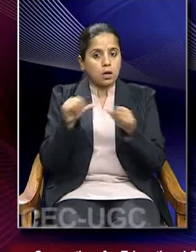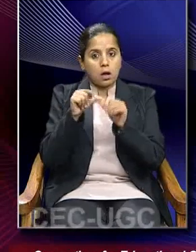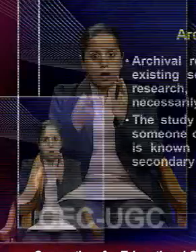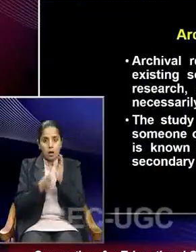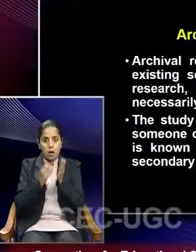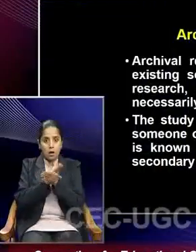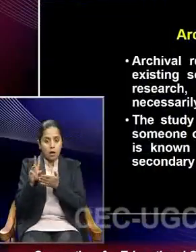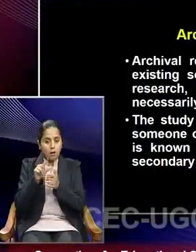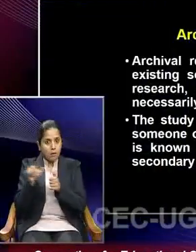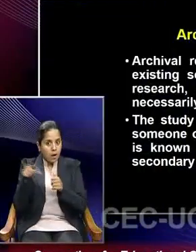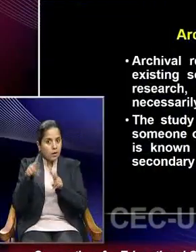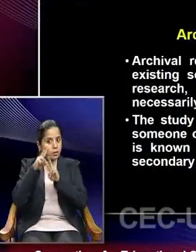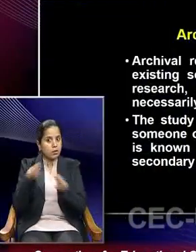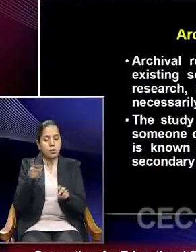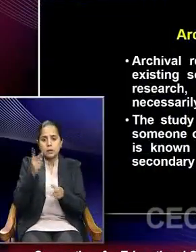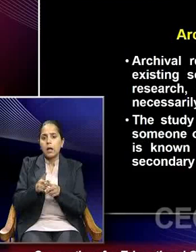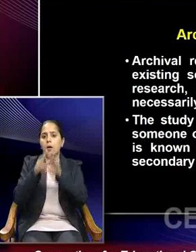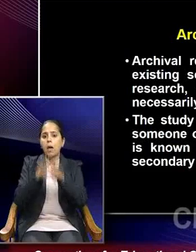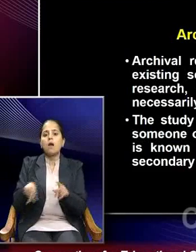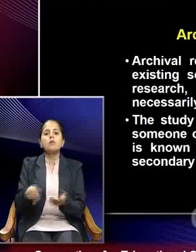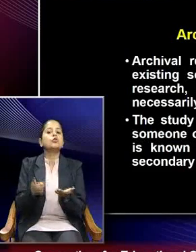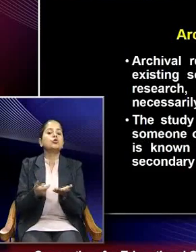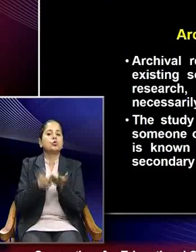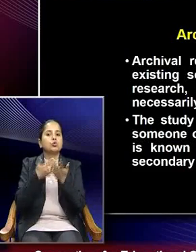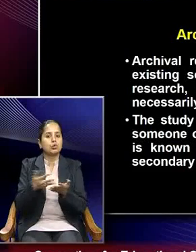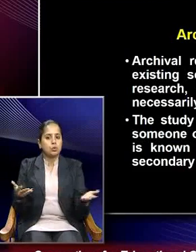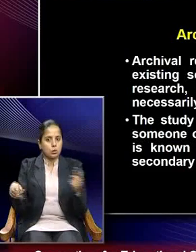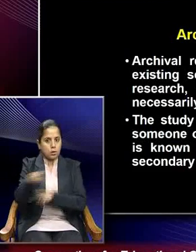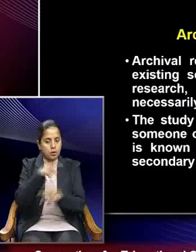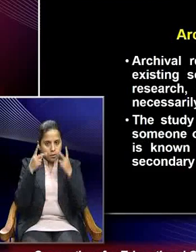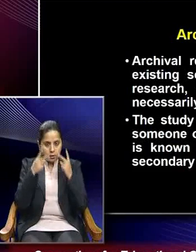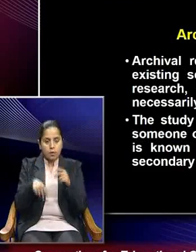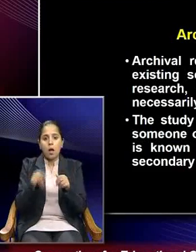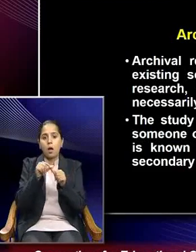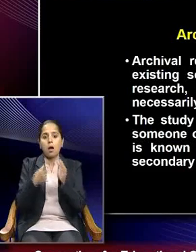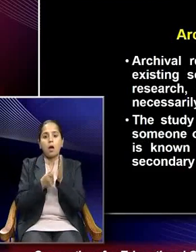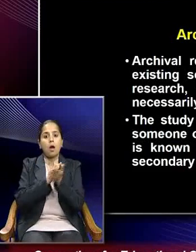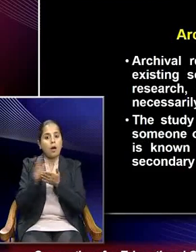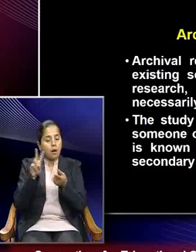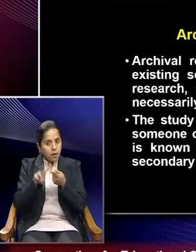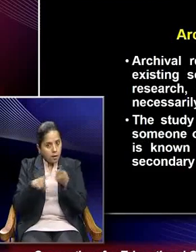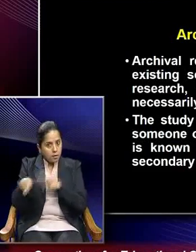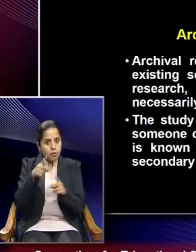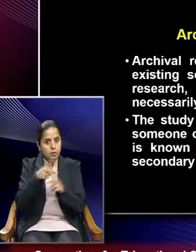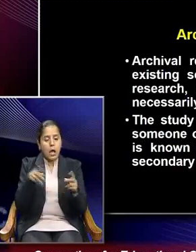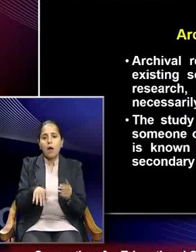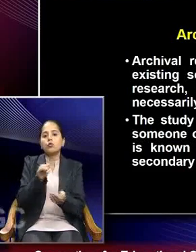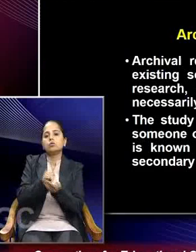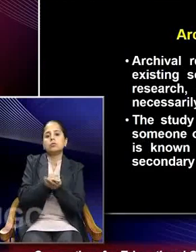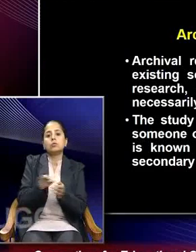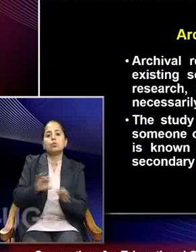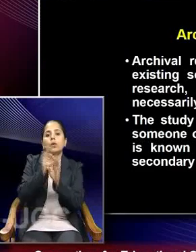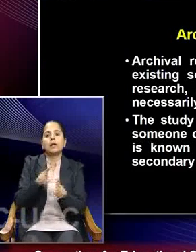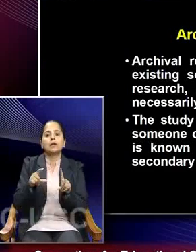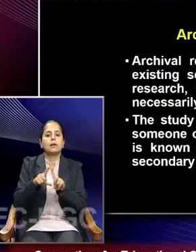research is the study of existing sources. Archives is in kind of storage of